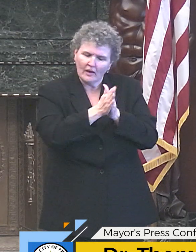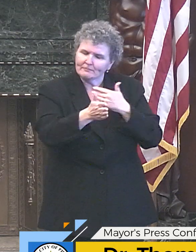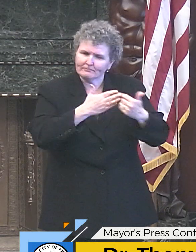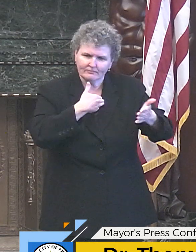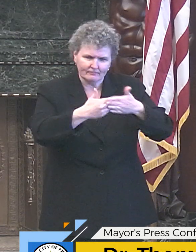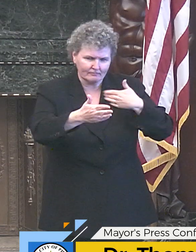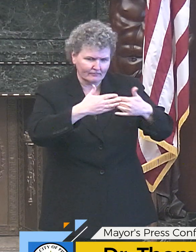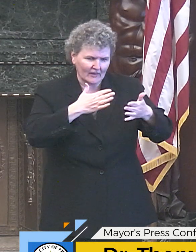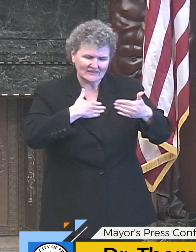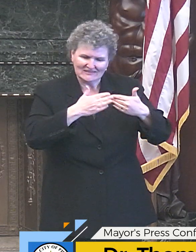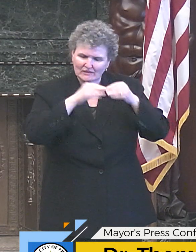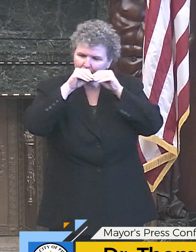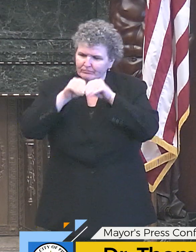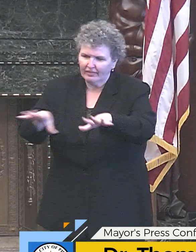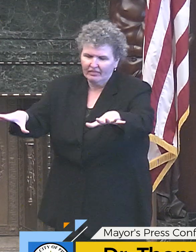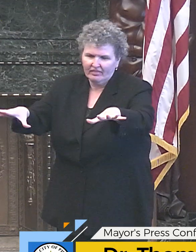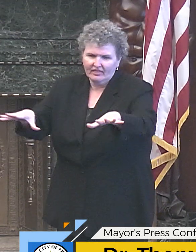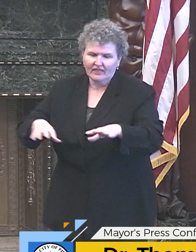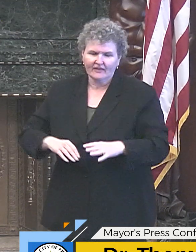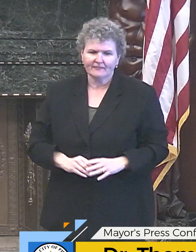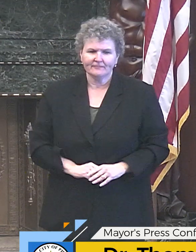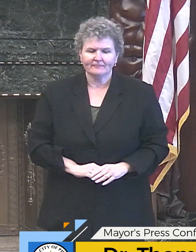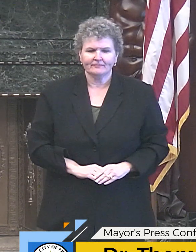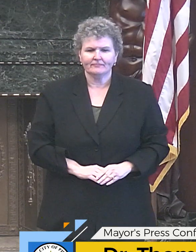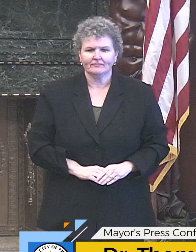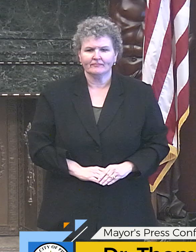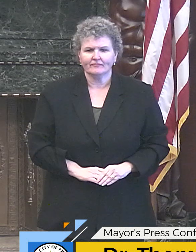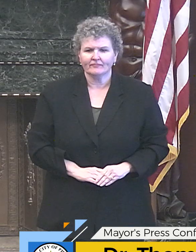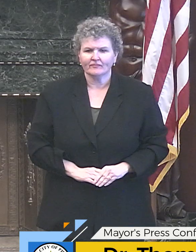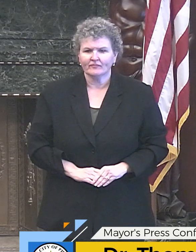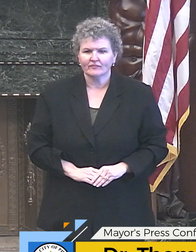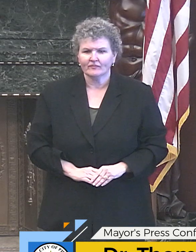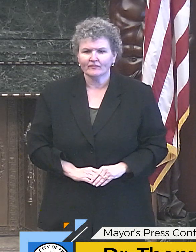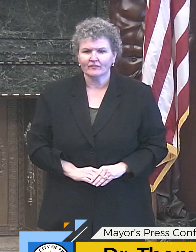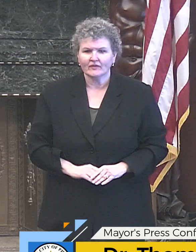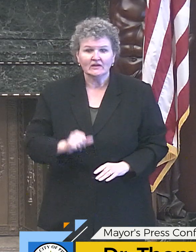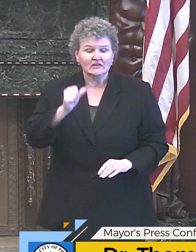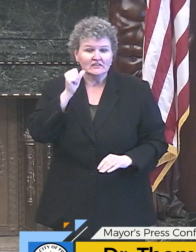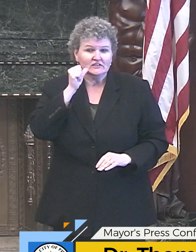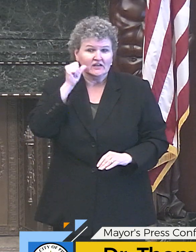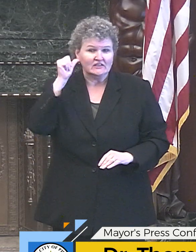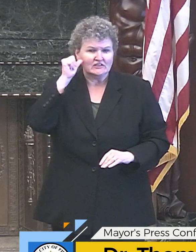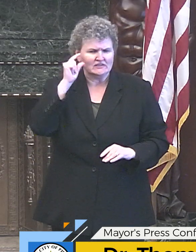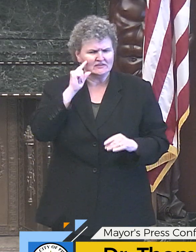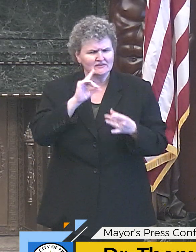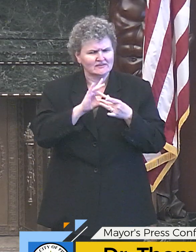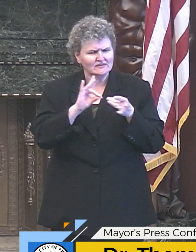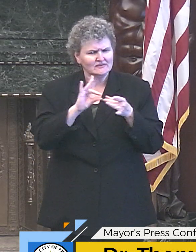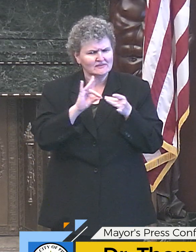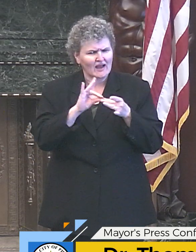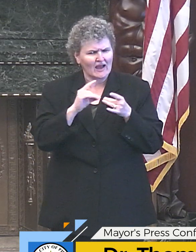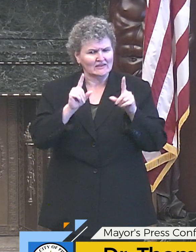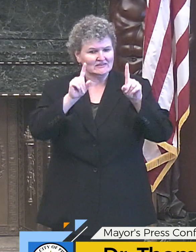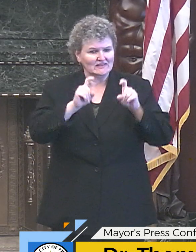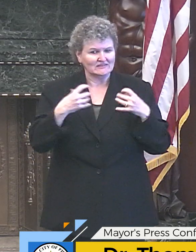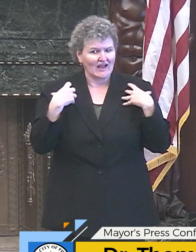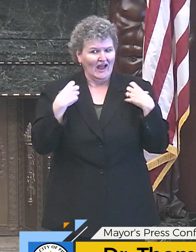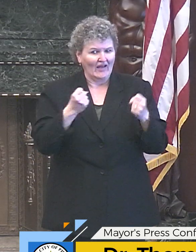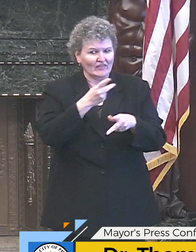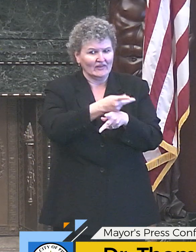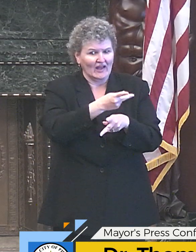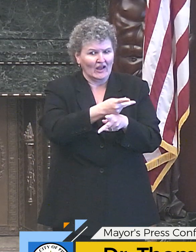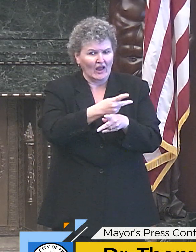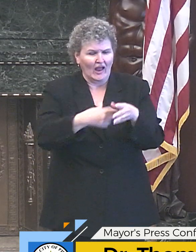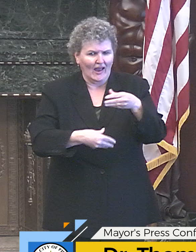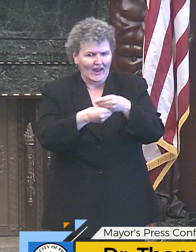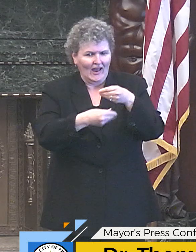And we are also, as of yesterday, where we said we are making testing available to healthcare workers, we're expanding our definition of